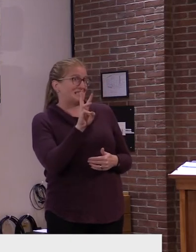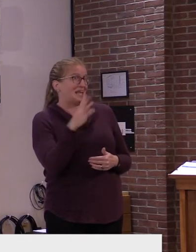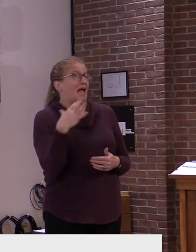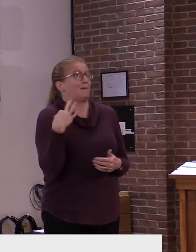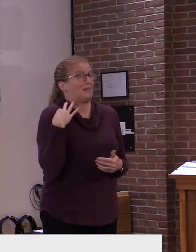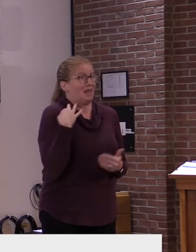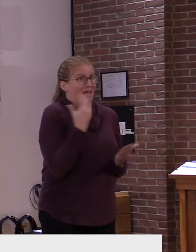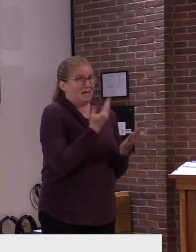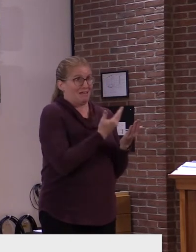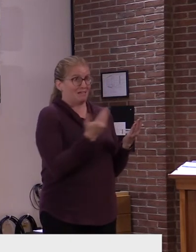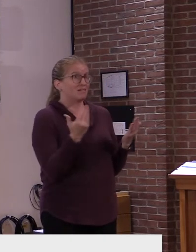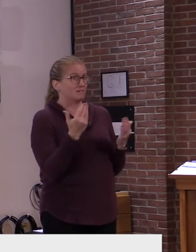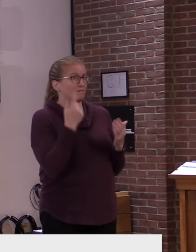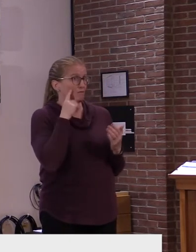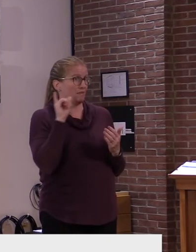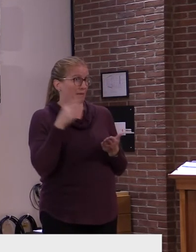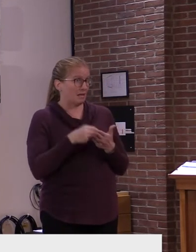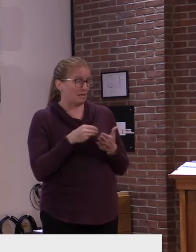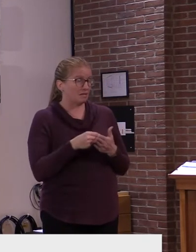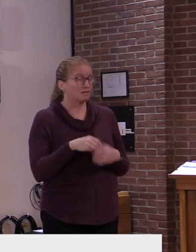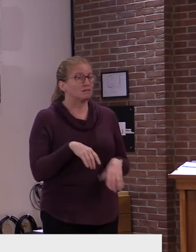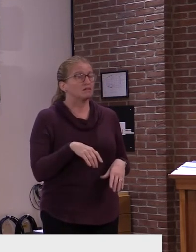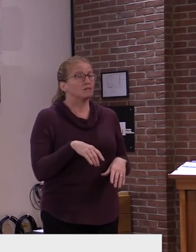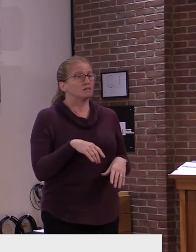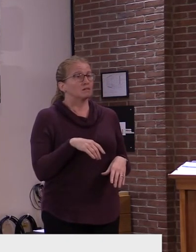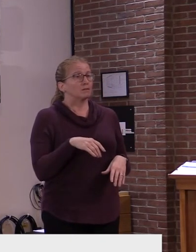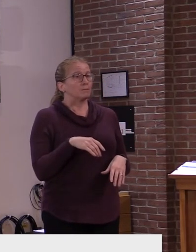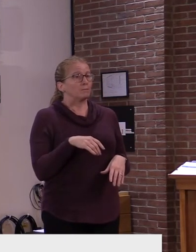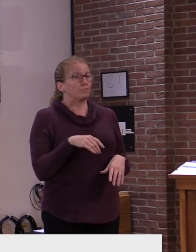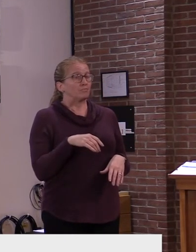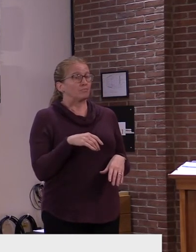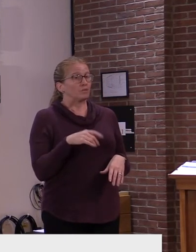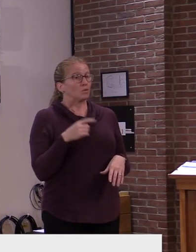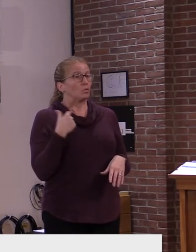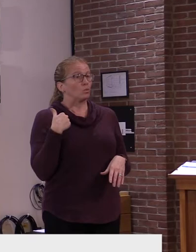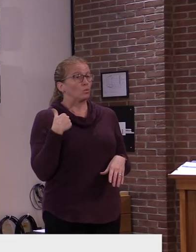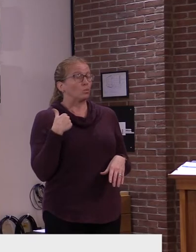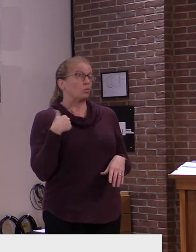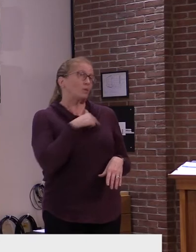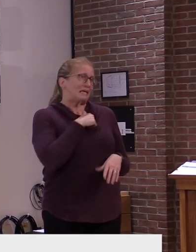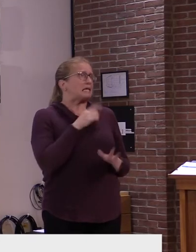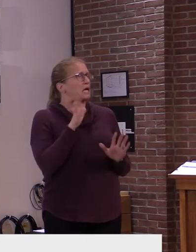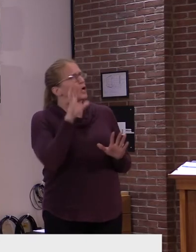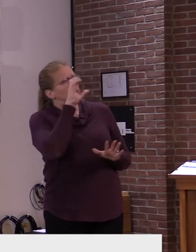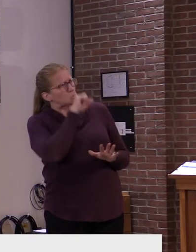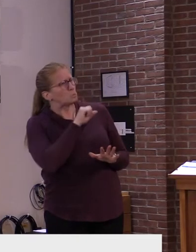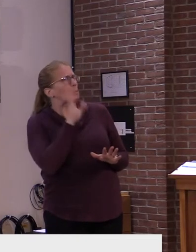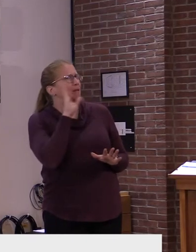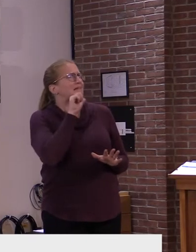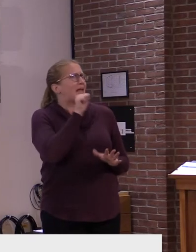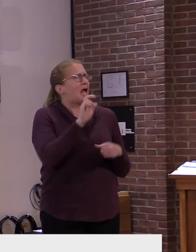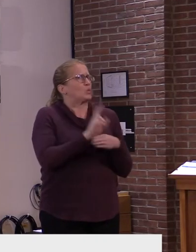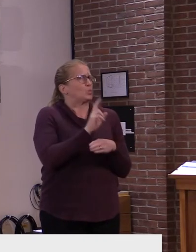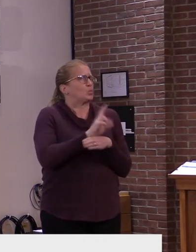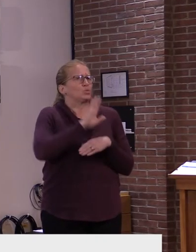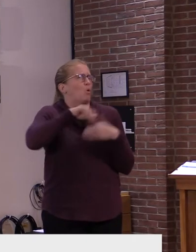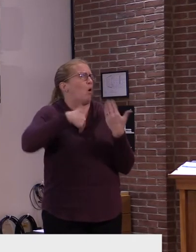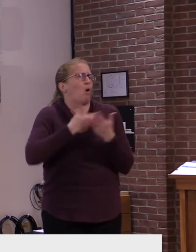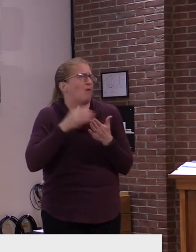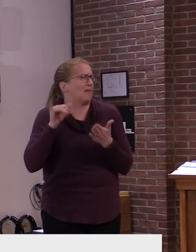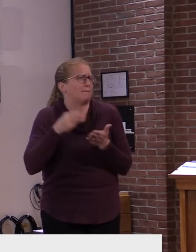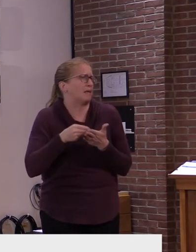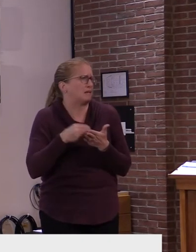We estimated that we would not be using all of that money, and therefore, even with round